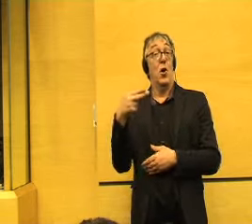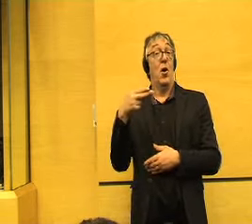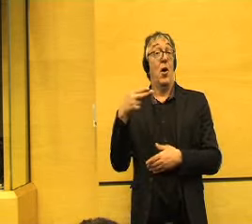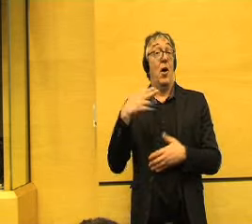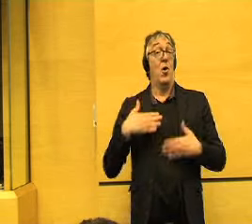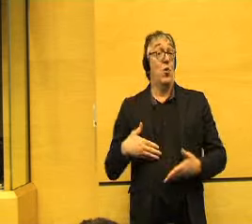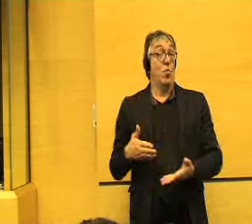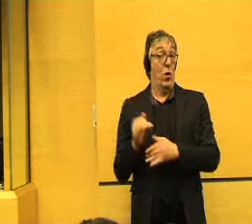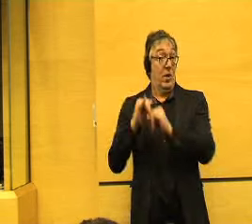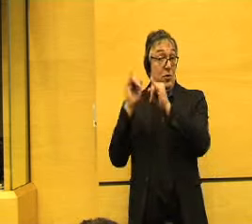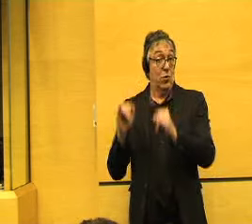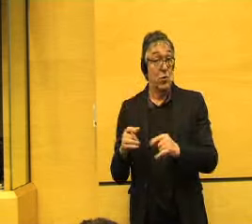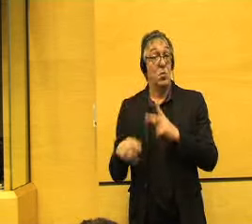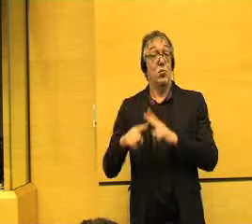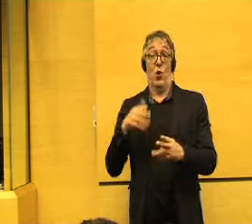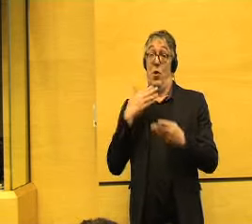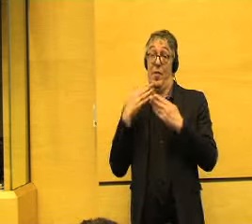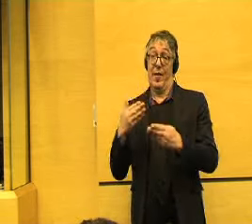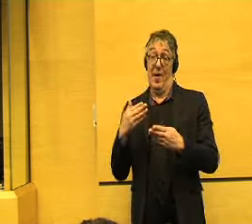country rapporteur.